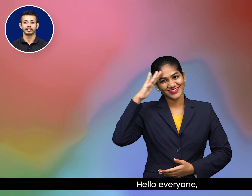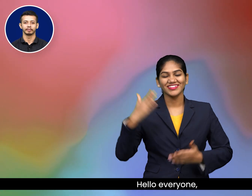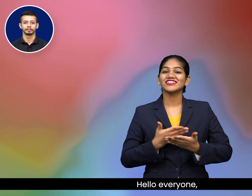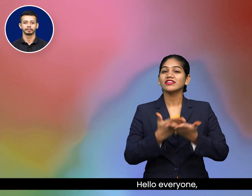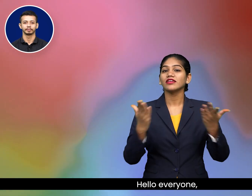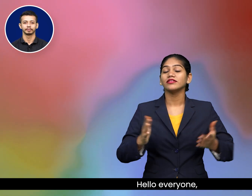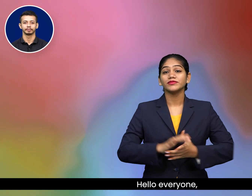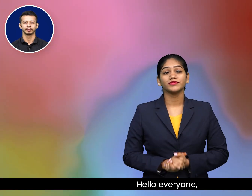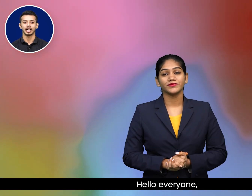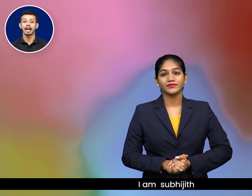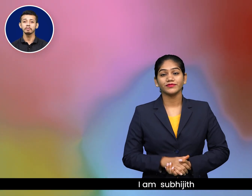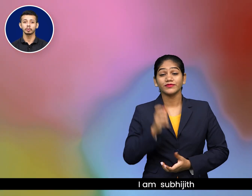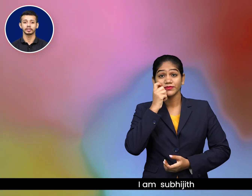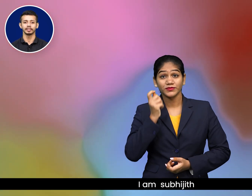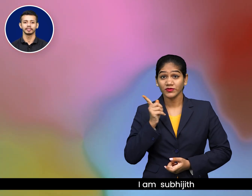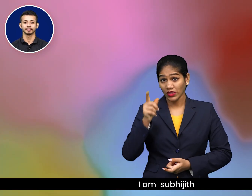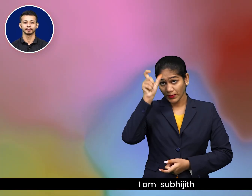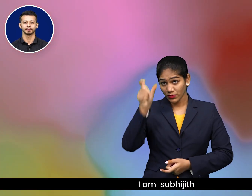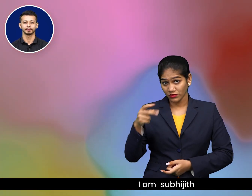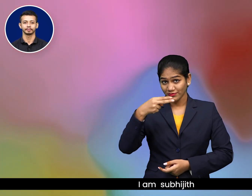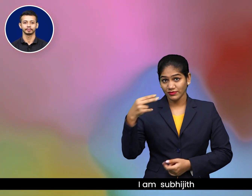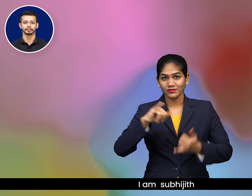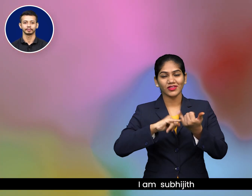Hello everyone, I am Shubhajit.